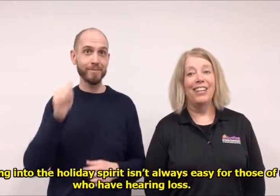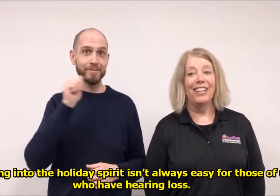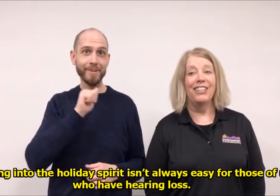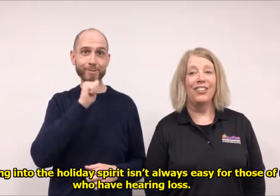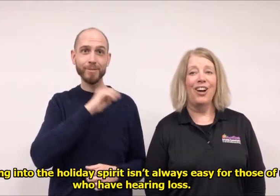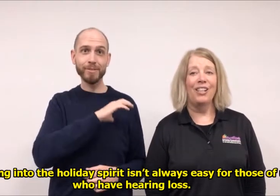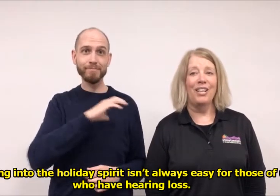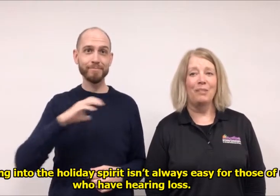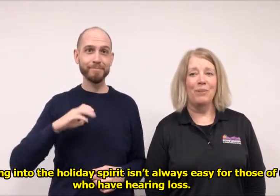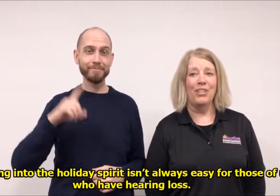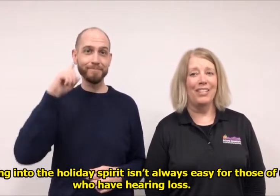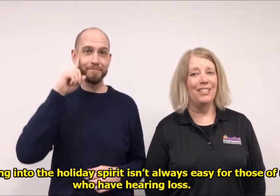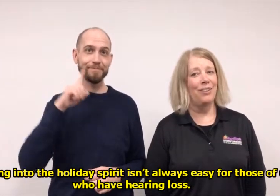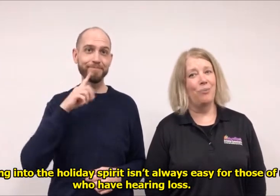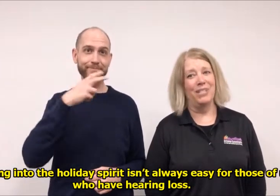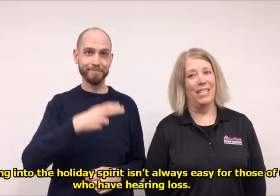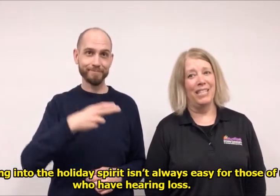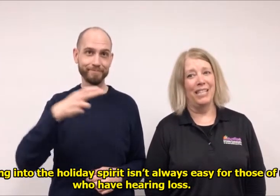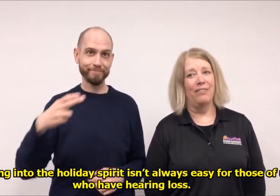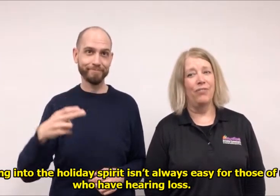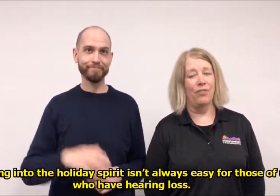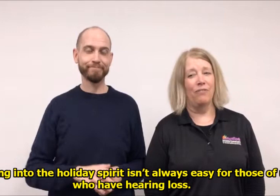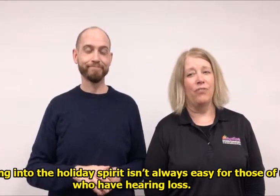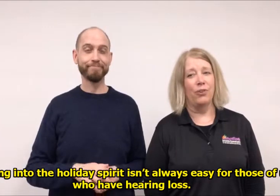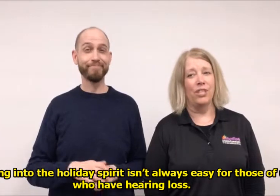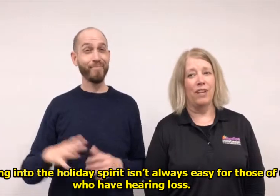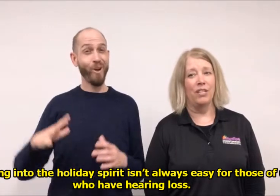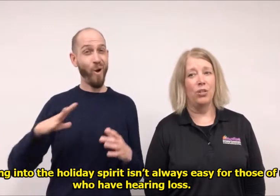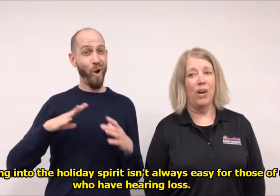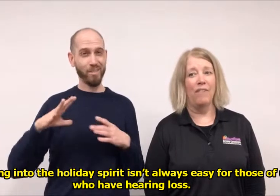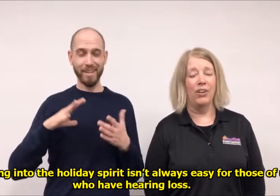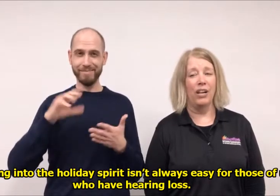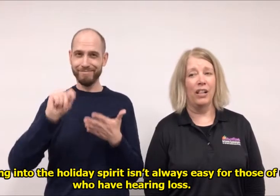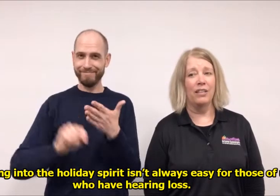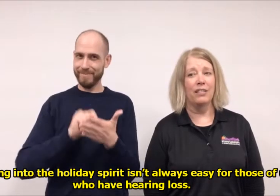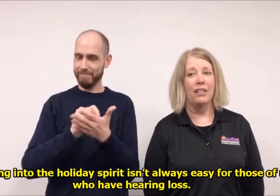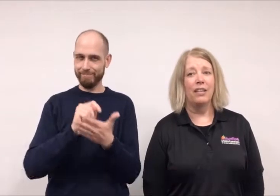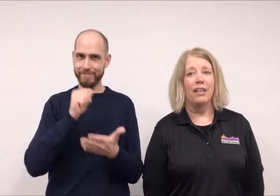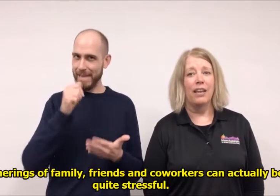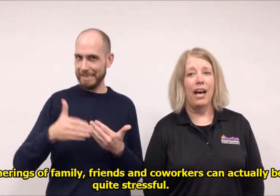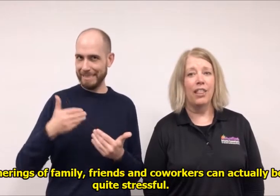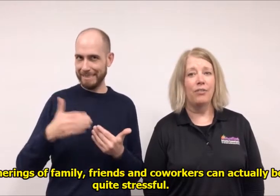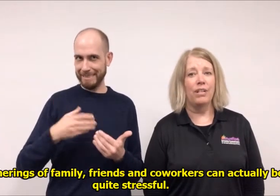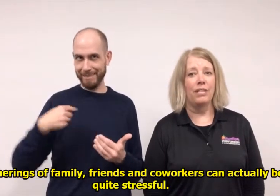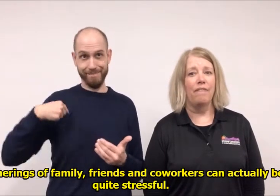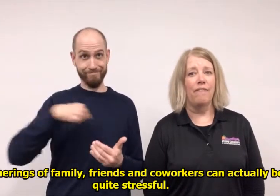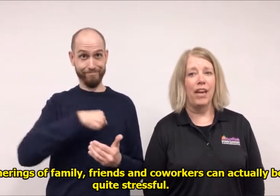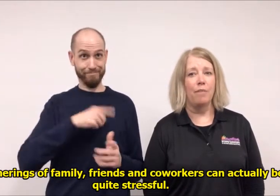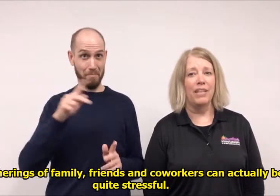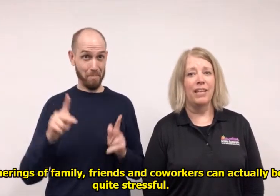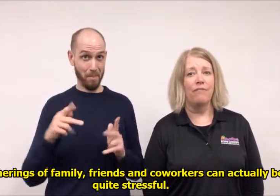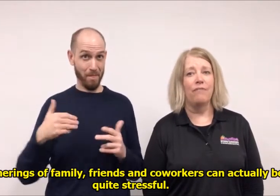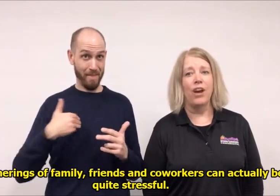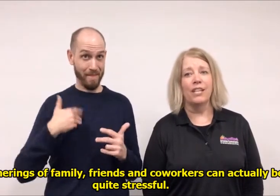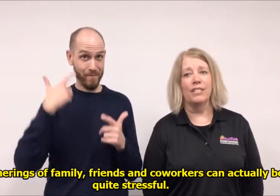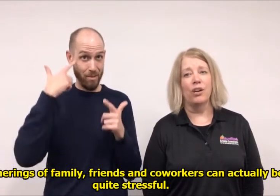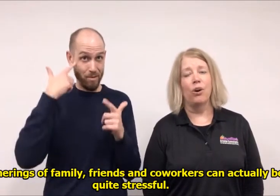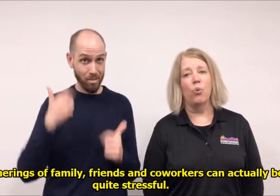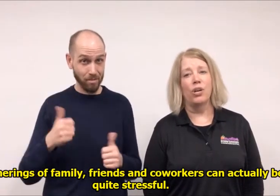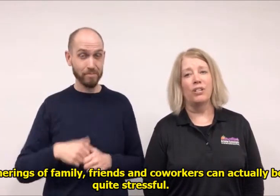Getting into the holiday spirit isn't always easy for those of us who have hearing loss. Gatherings of family, friends, and coworkers